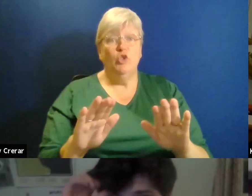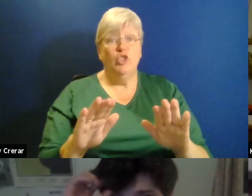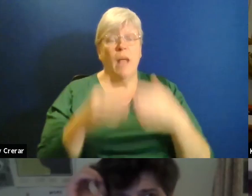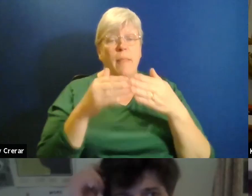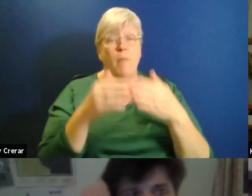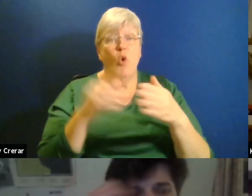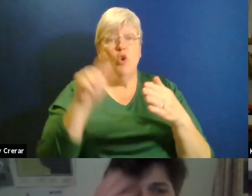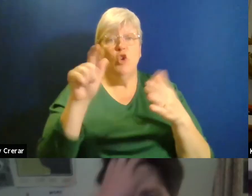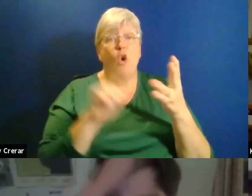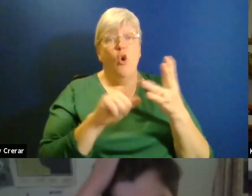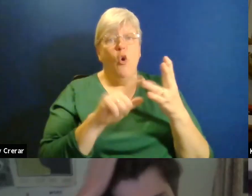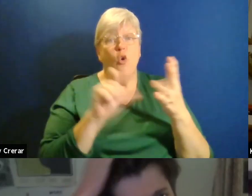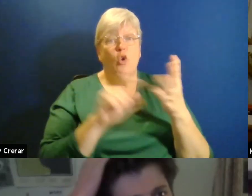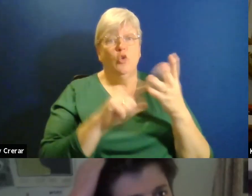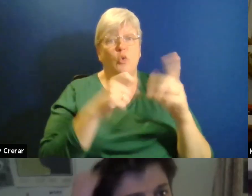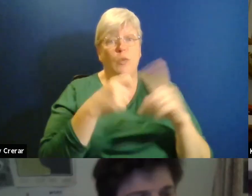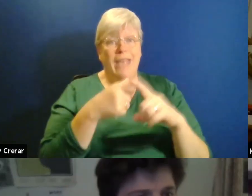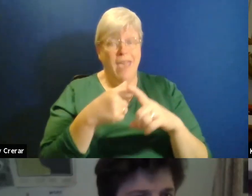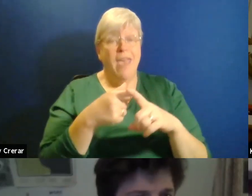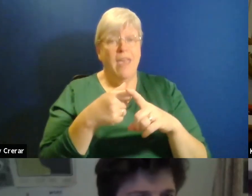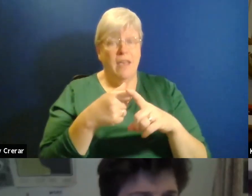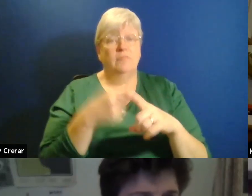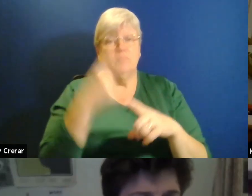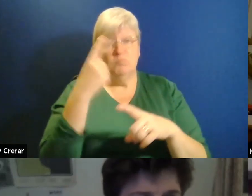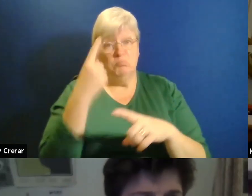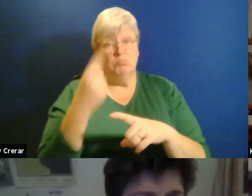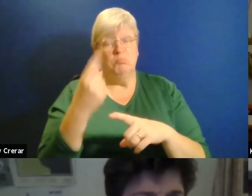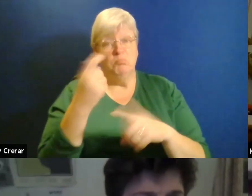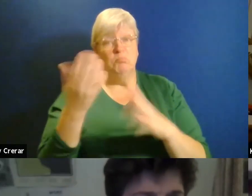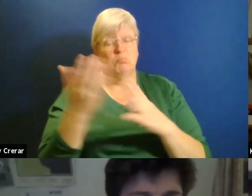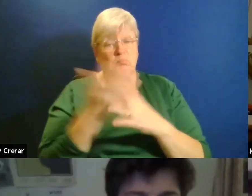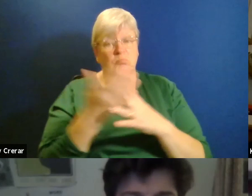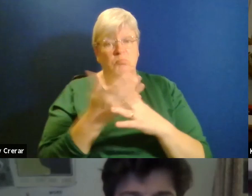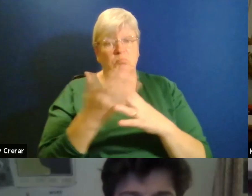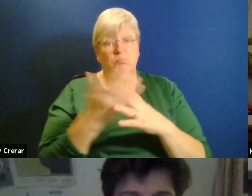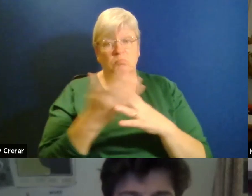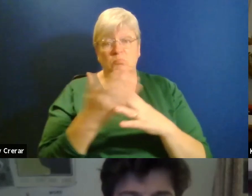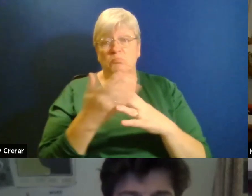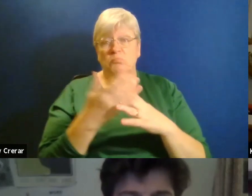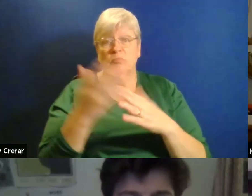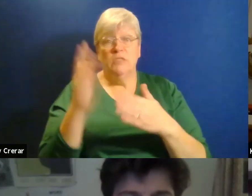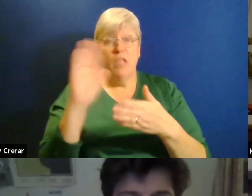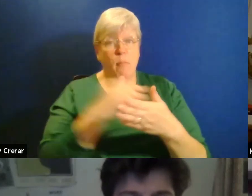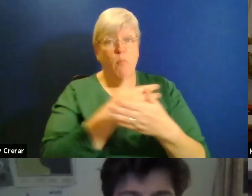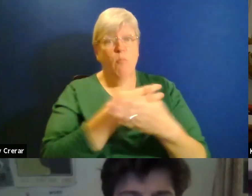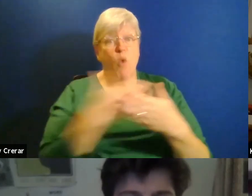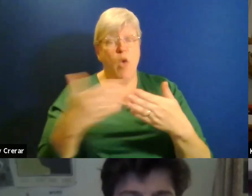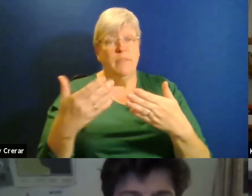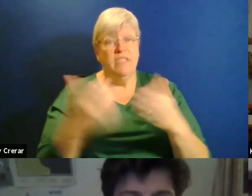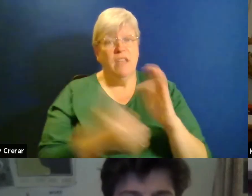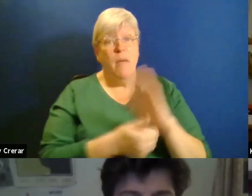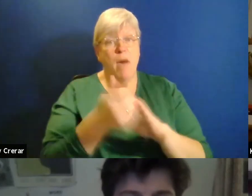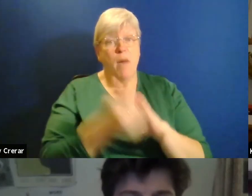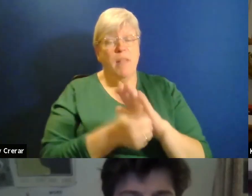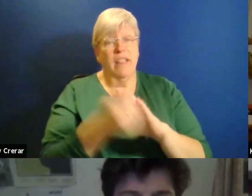pushingoutheboat.co.uk, and you can access the poems that are published in Pushing Out the Boat that the readers